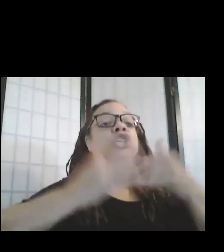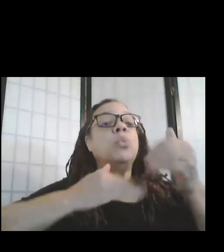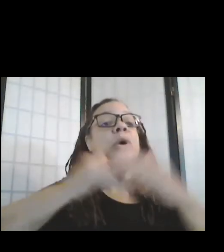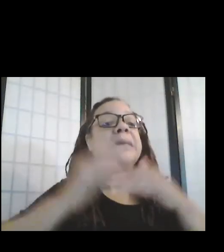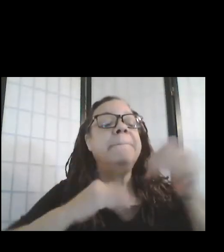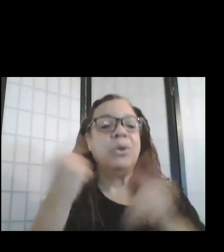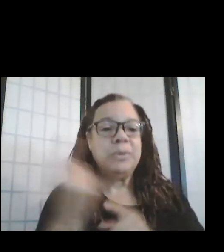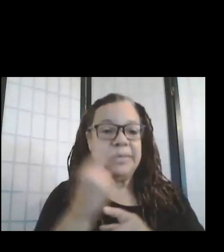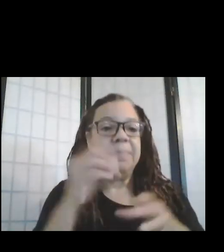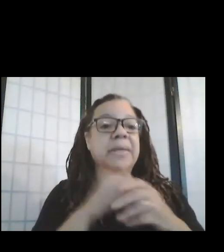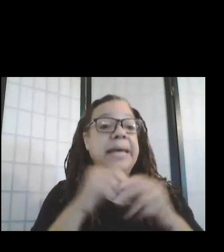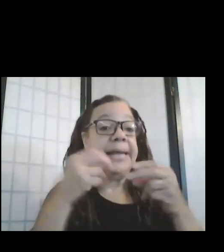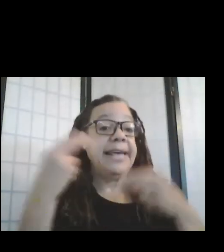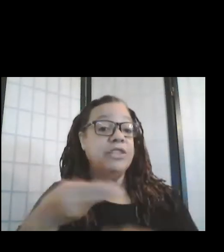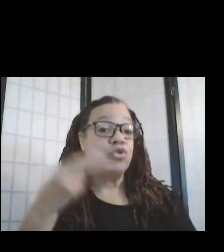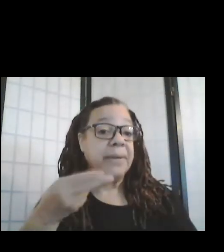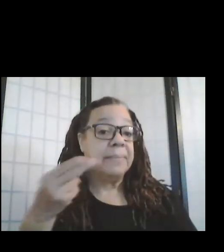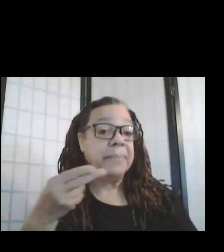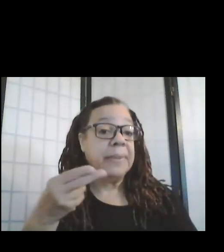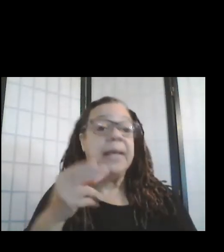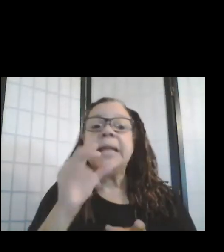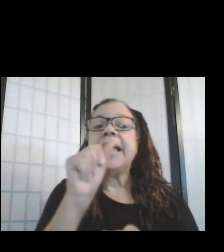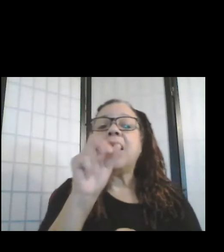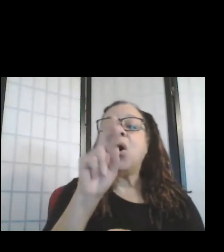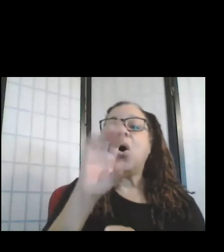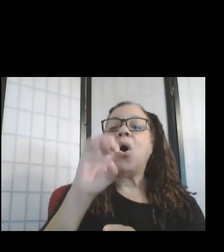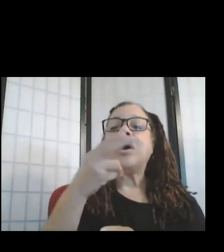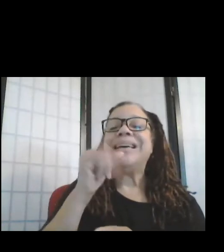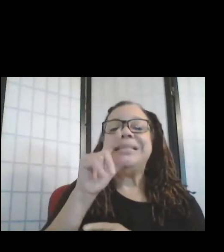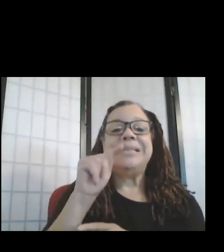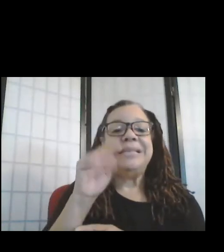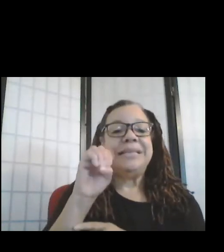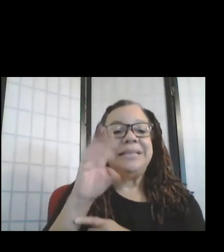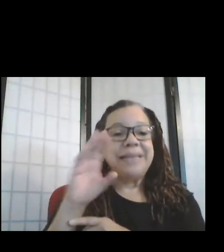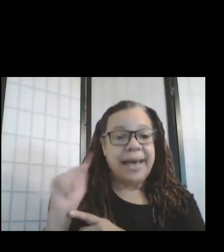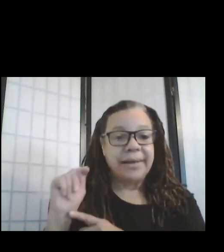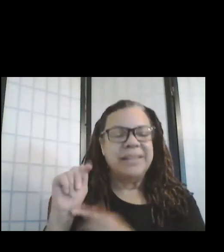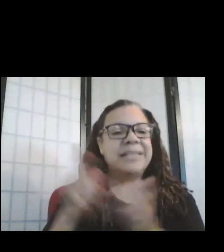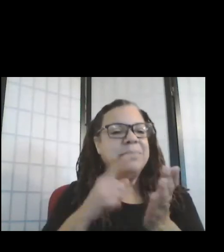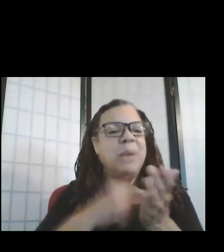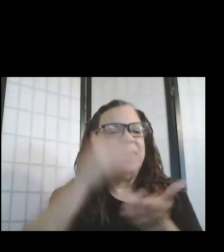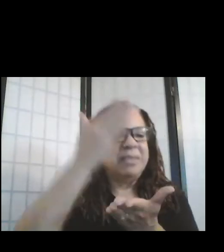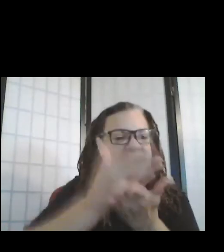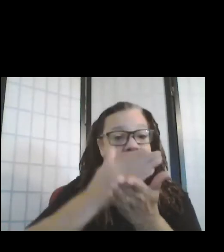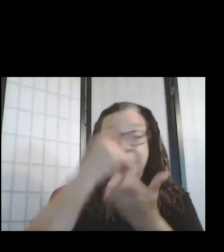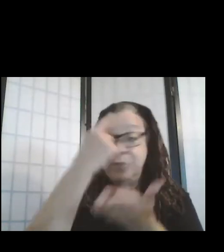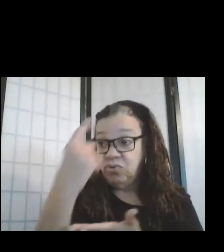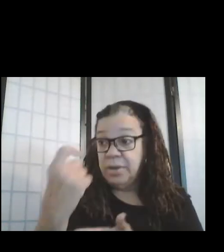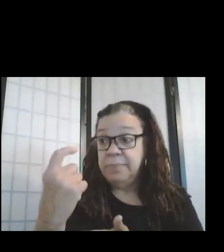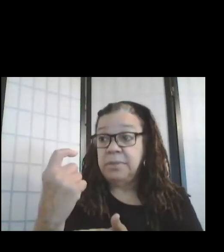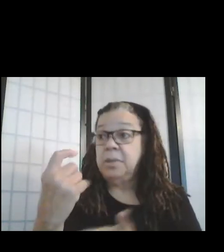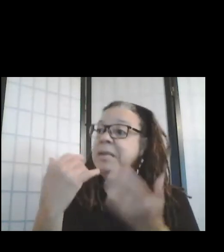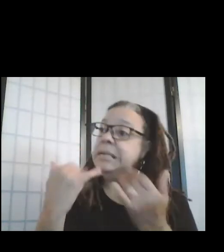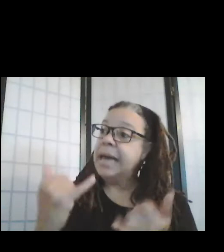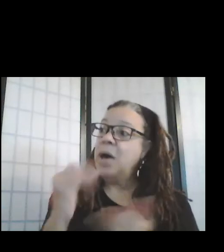history. Of course, life often demands that we scale down dreams, and if certain of hers now seemed out